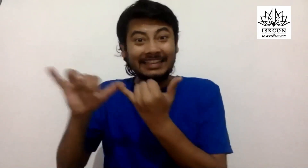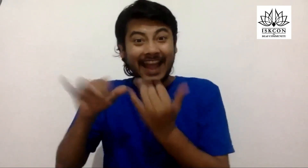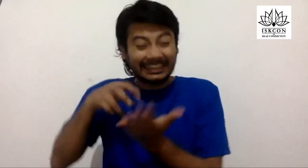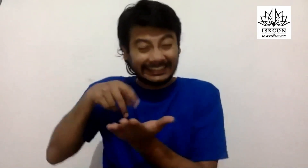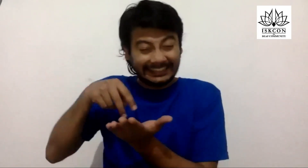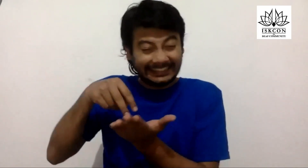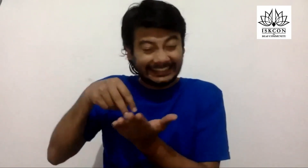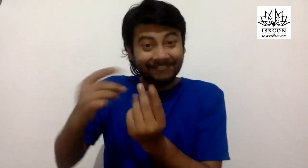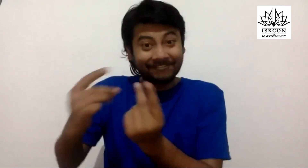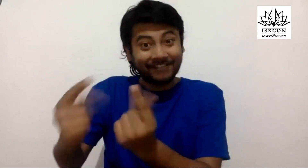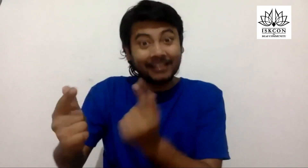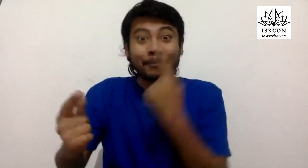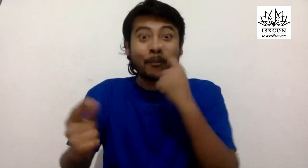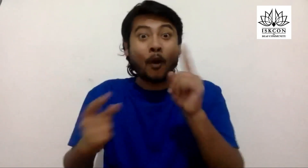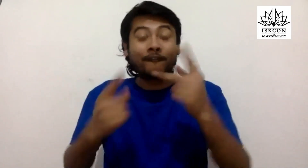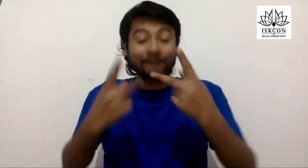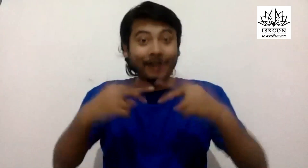Supreme Lord.